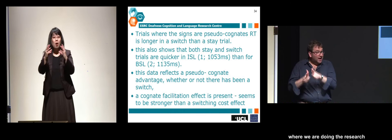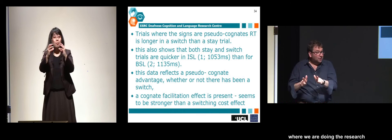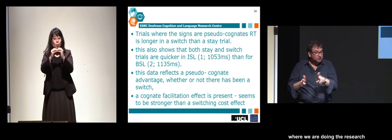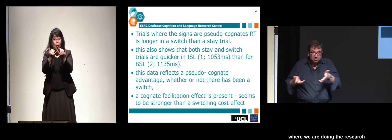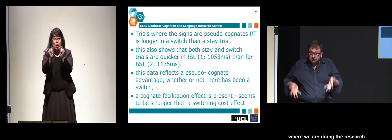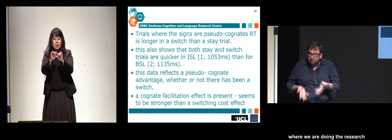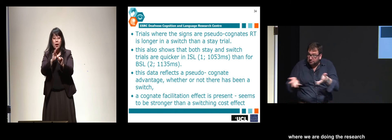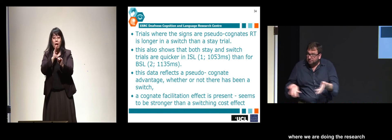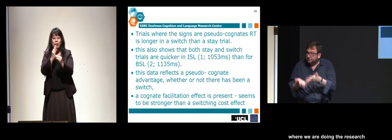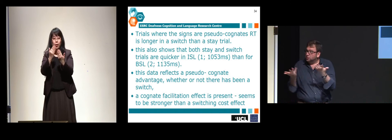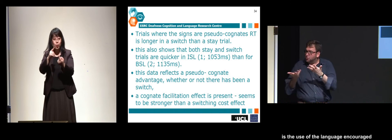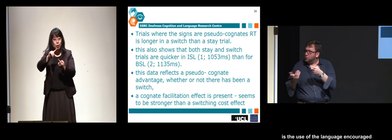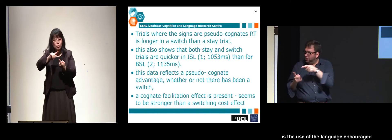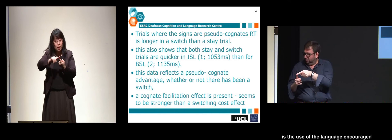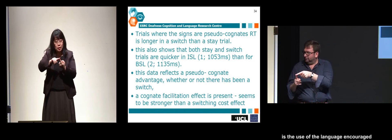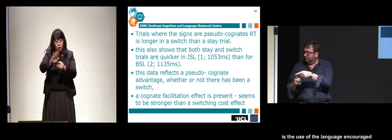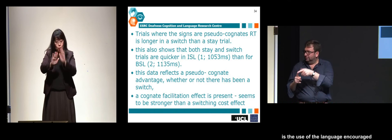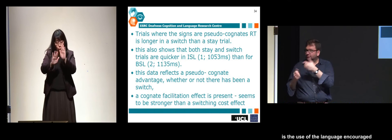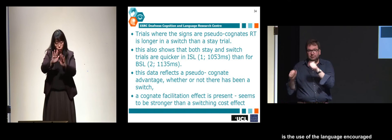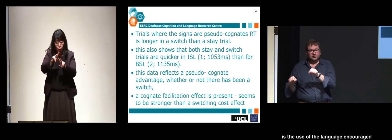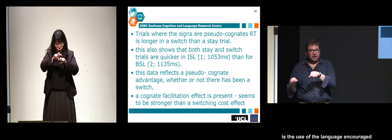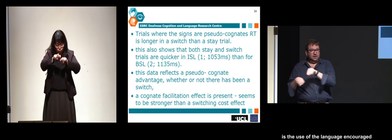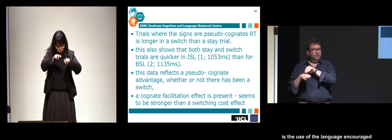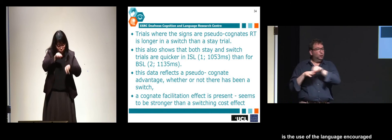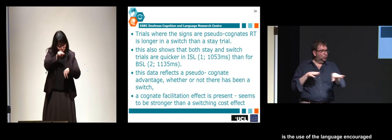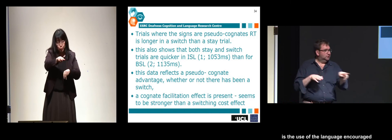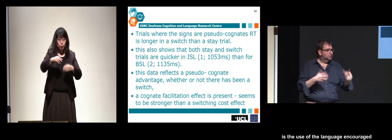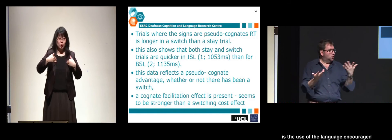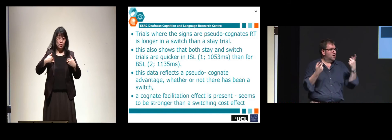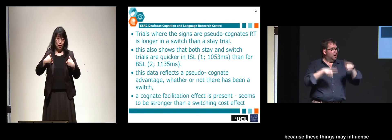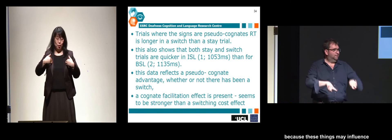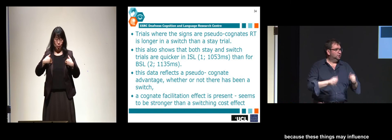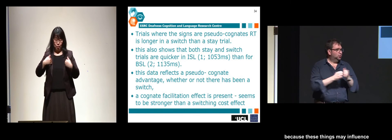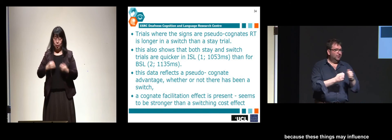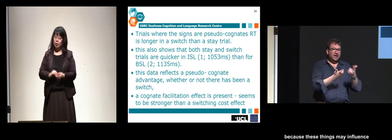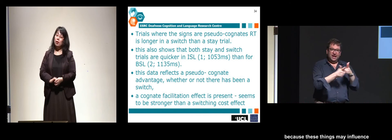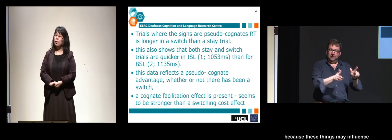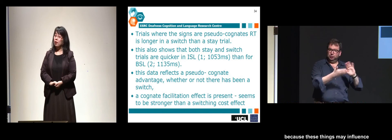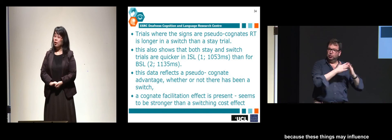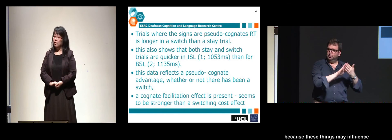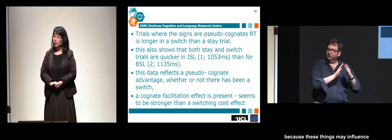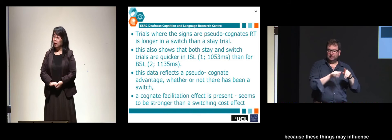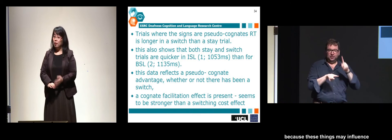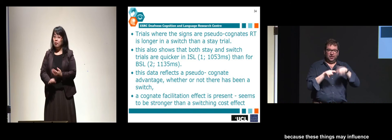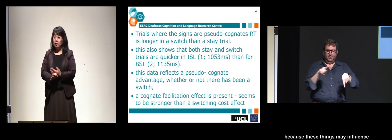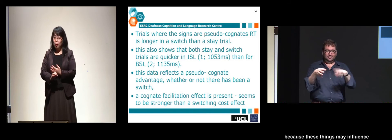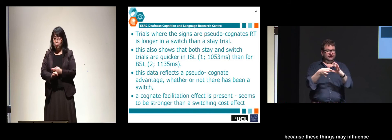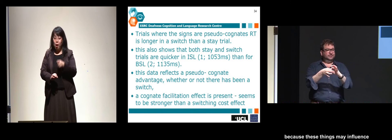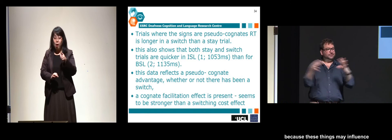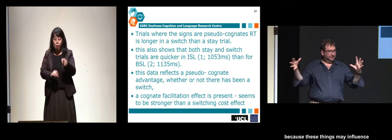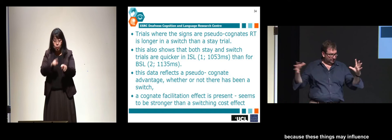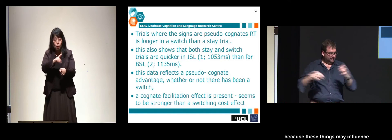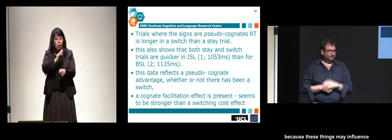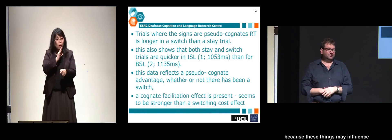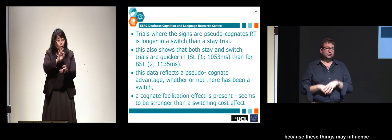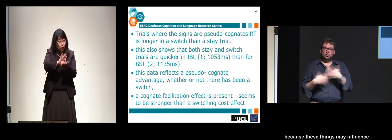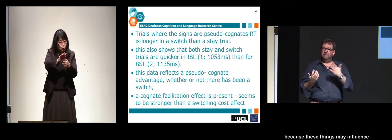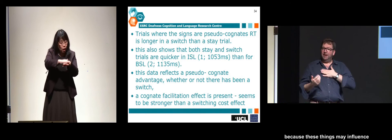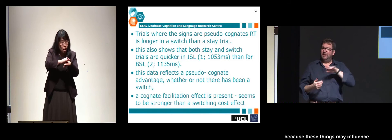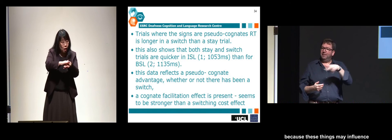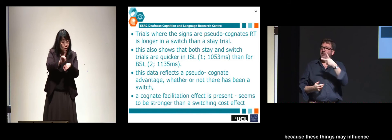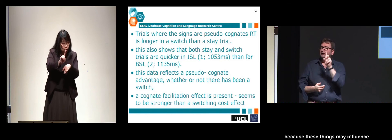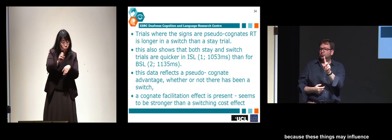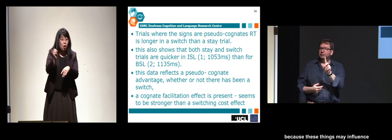language attitudes. Is the use of the language encouraged where they live? Because these things may influence their production of the